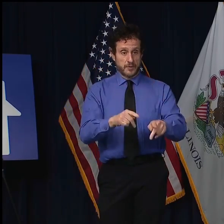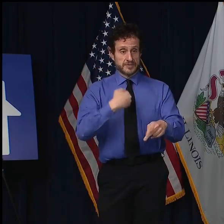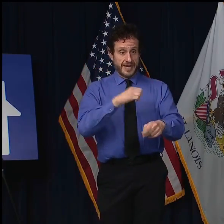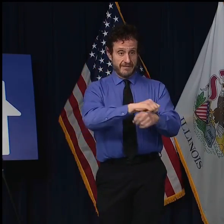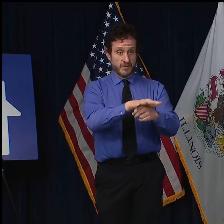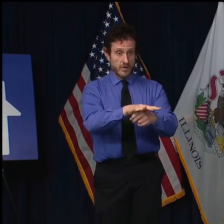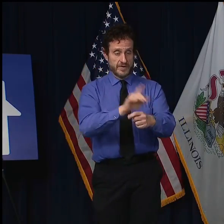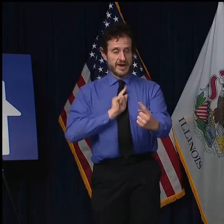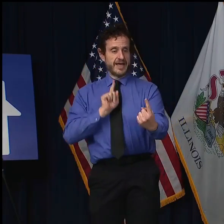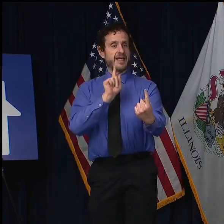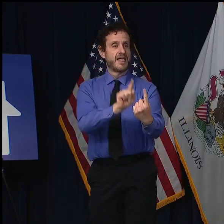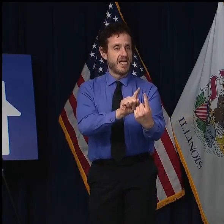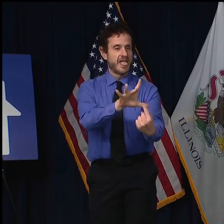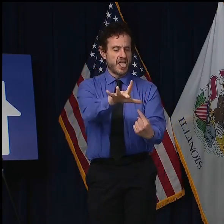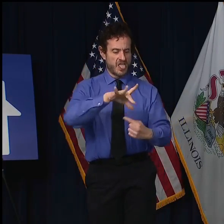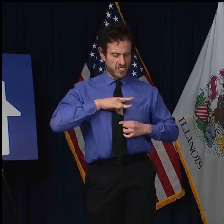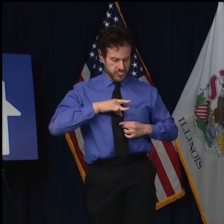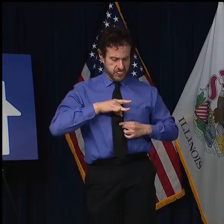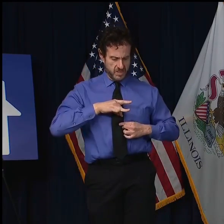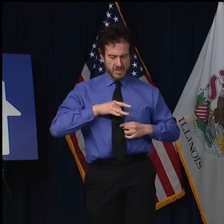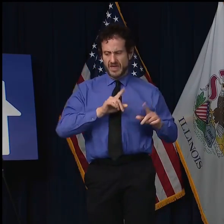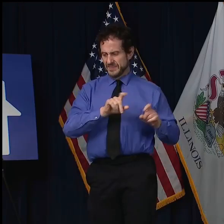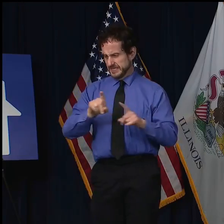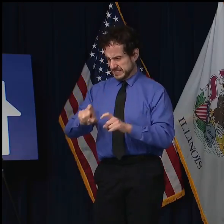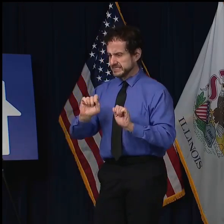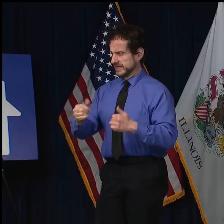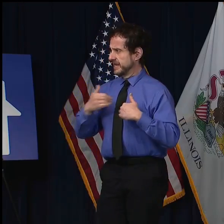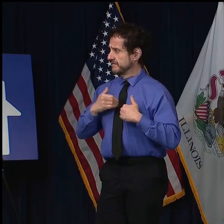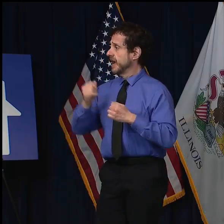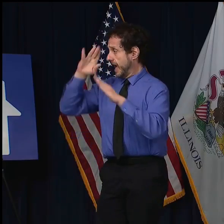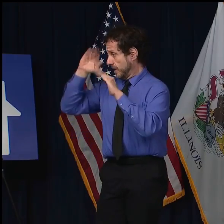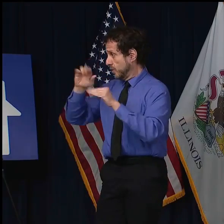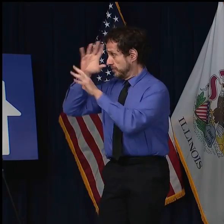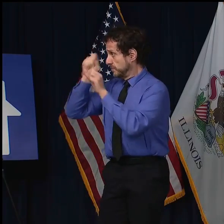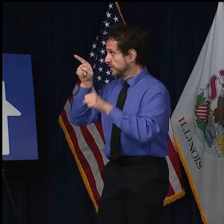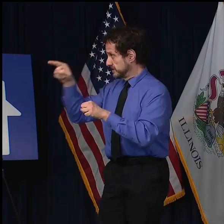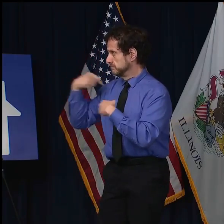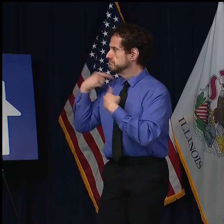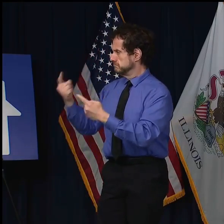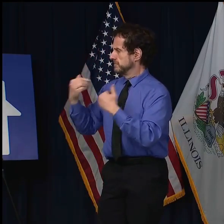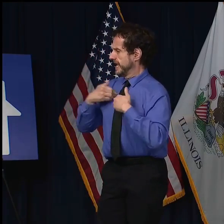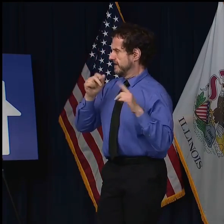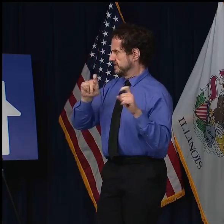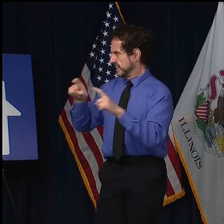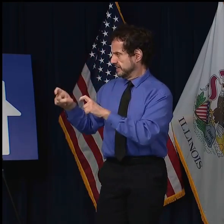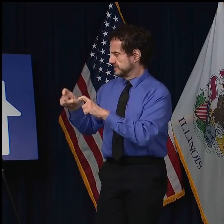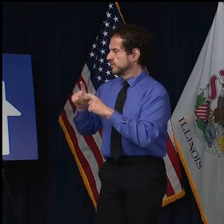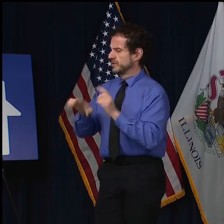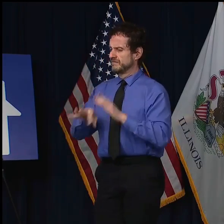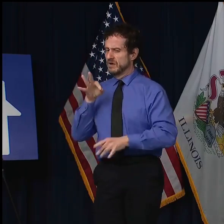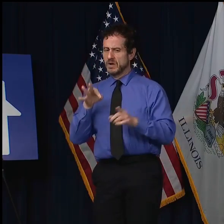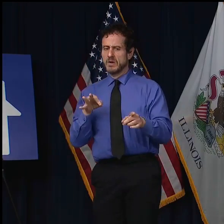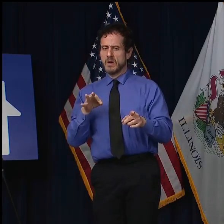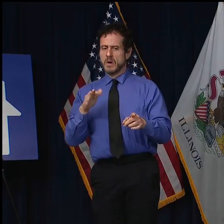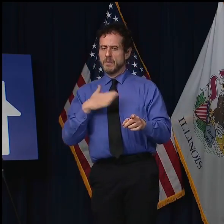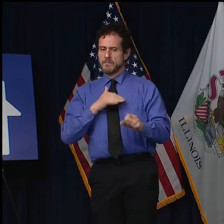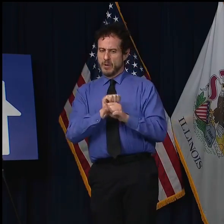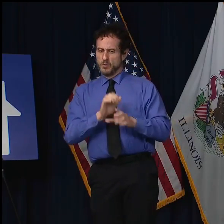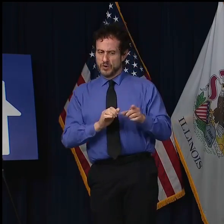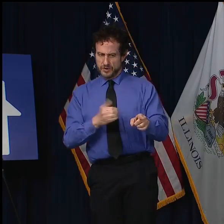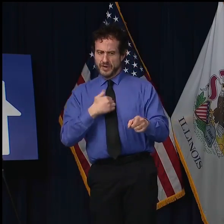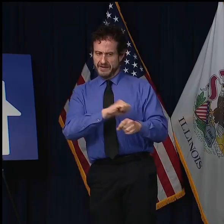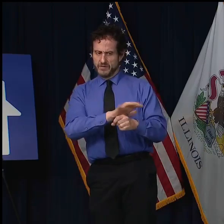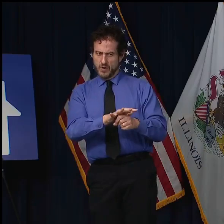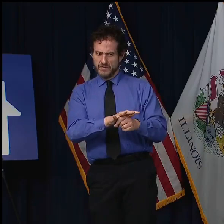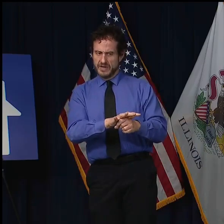to determine whether you have COVID-19, and I would hope that the President of the United States has been tested after finding out that he's been exposed to somebody